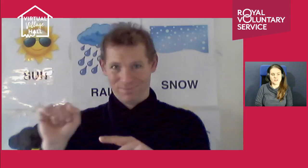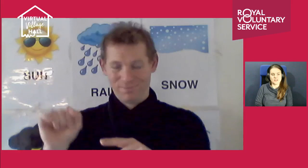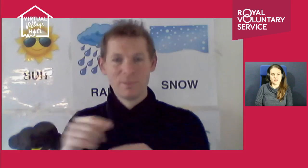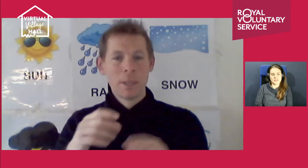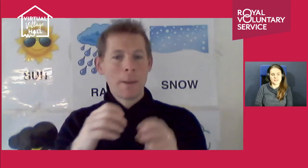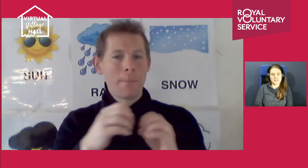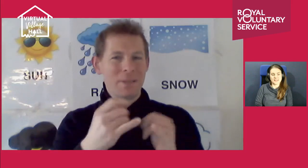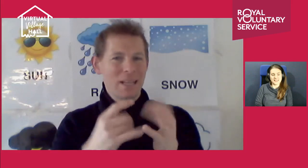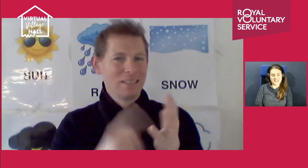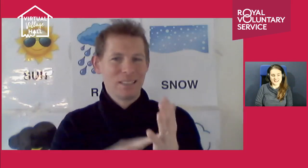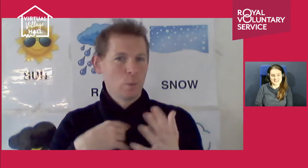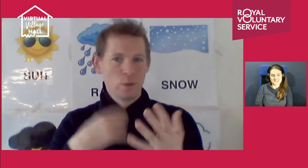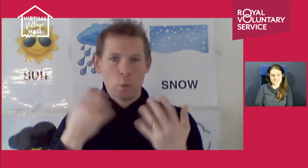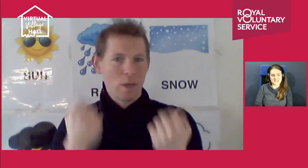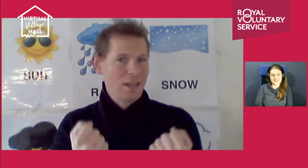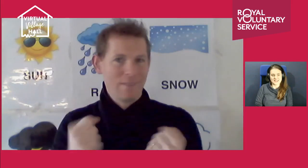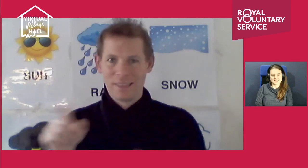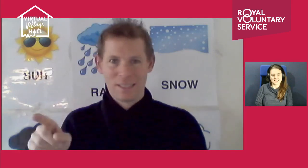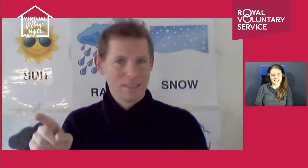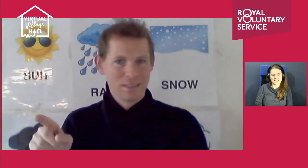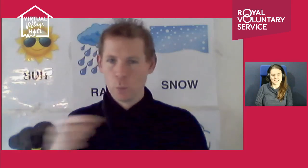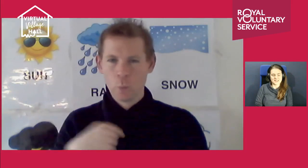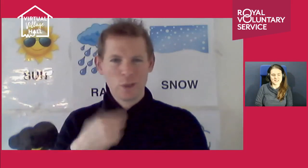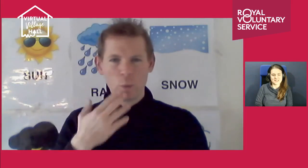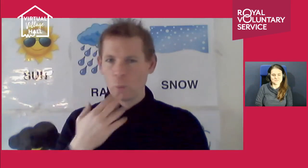So in English